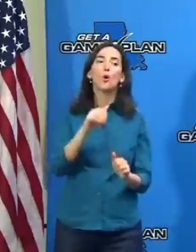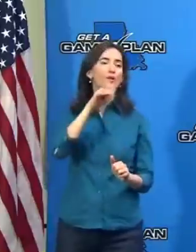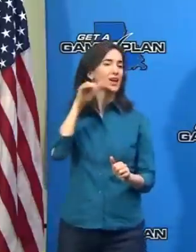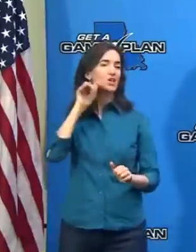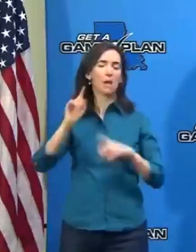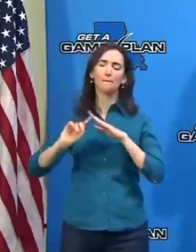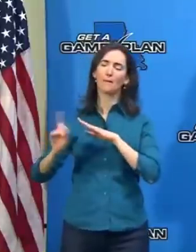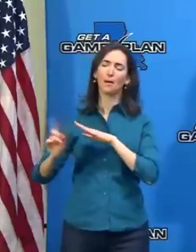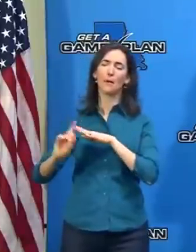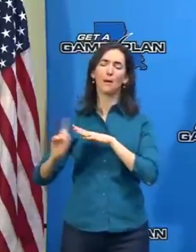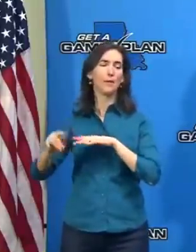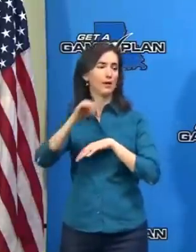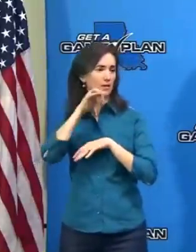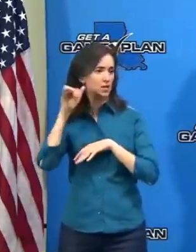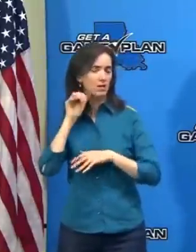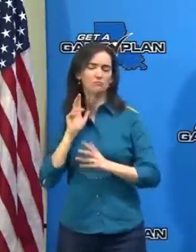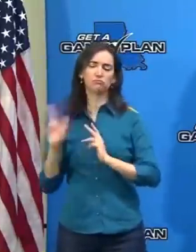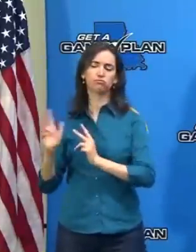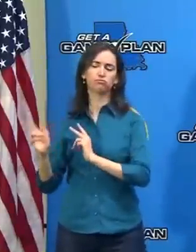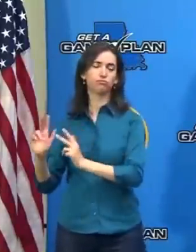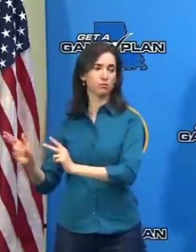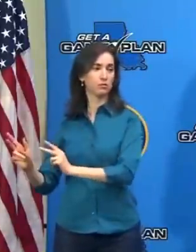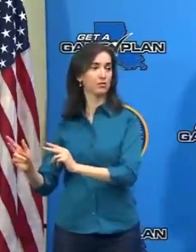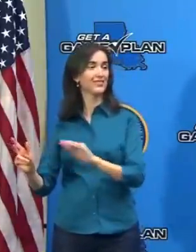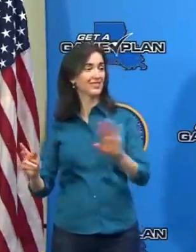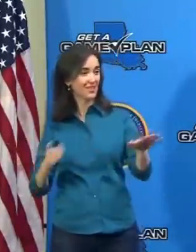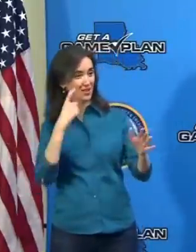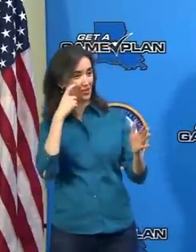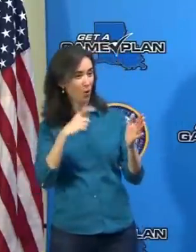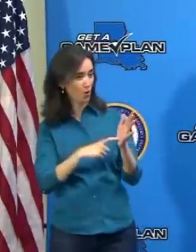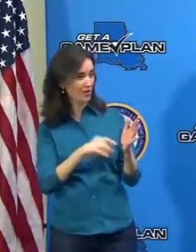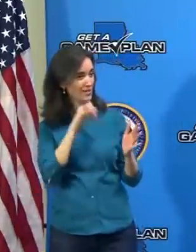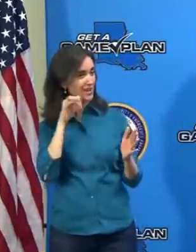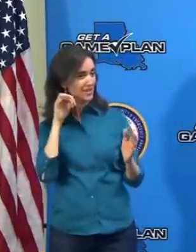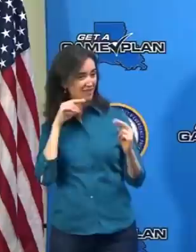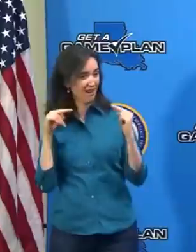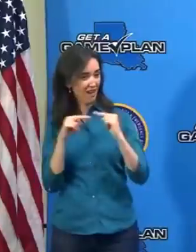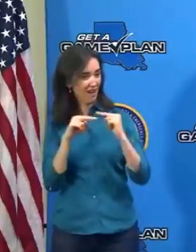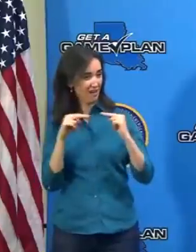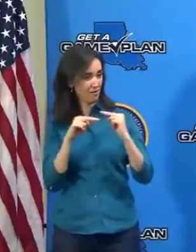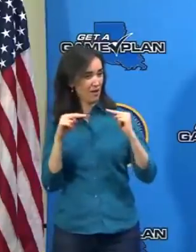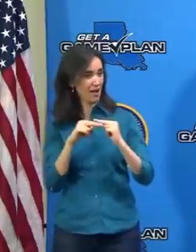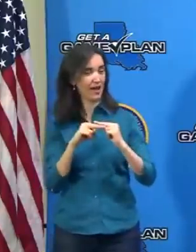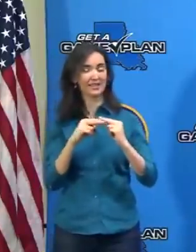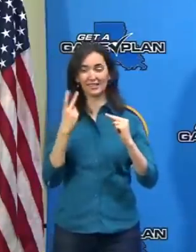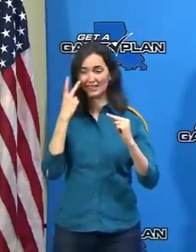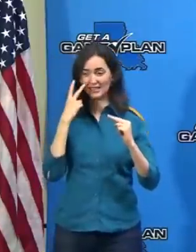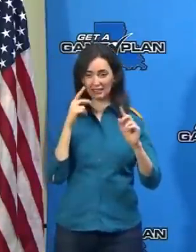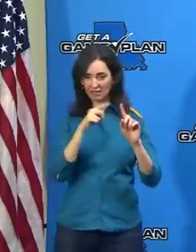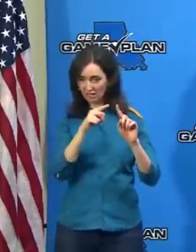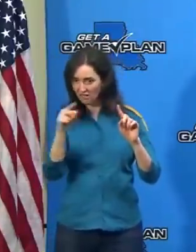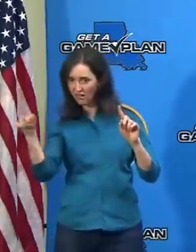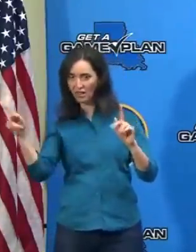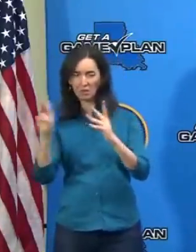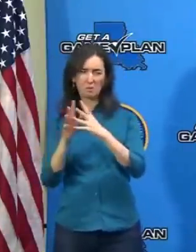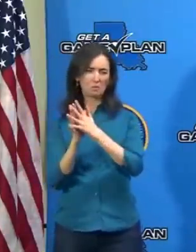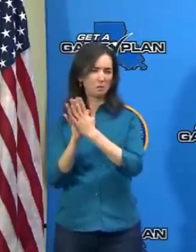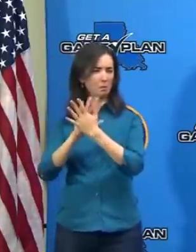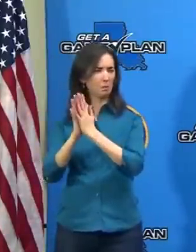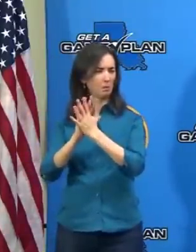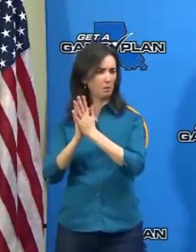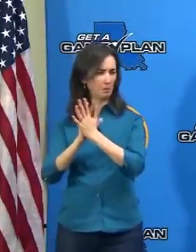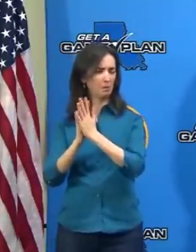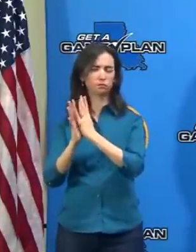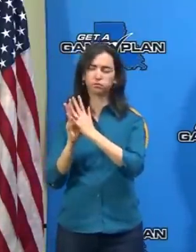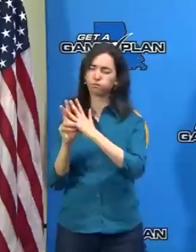look at if you were able to see the interstates and the U.S. highway system and the number of people that were evacuating,